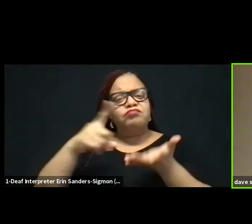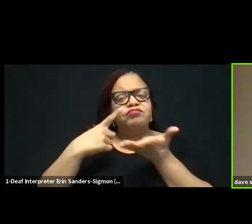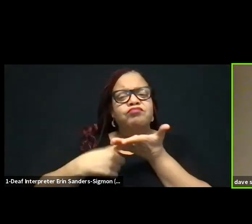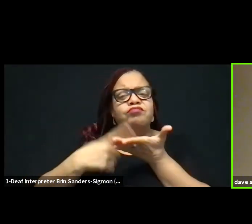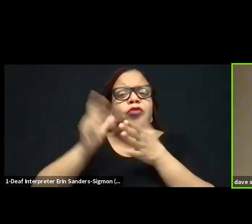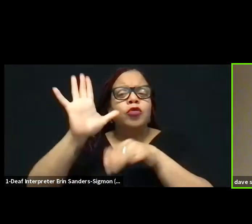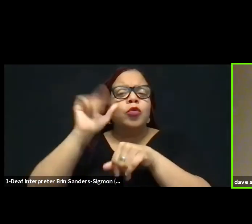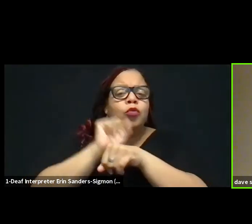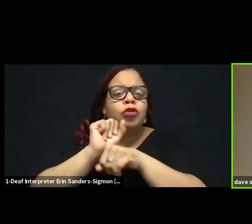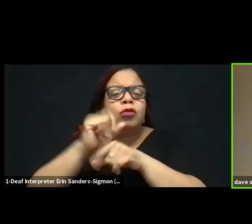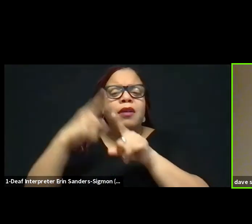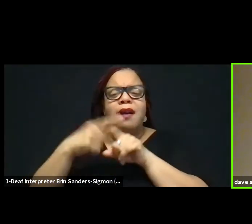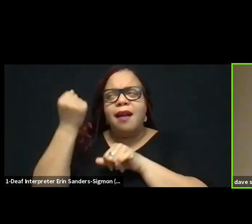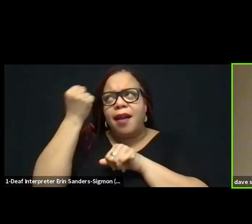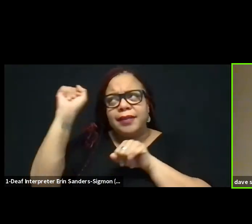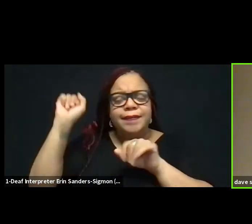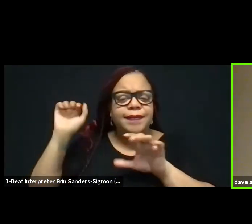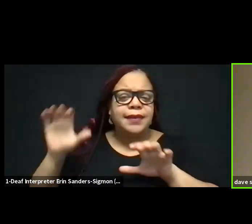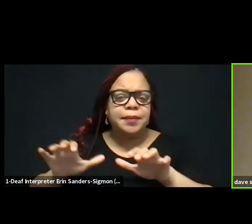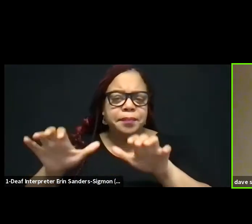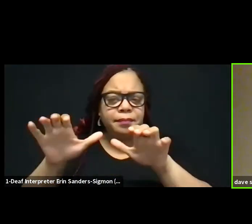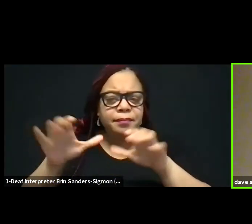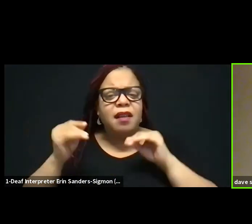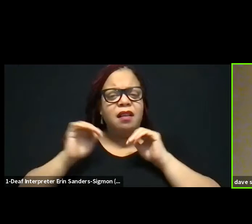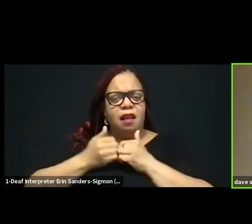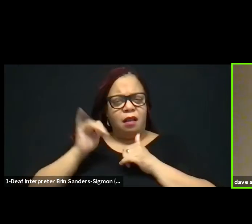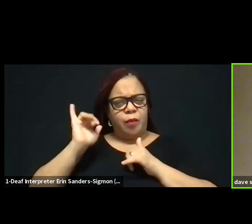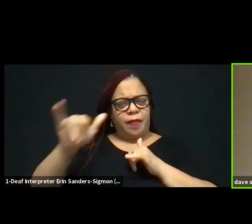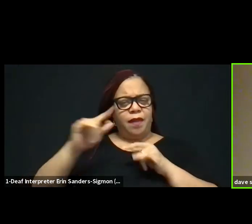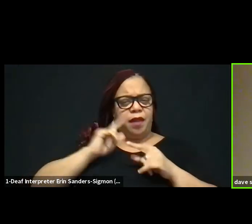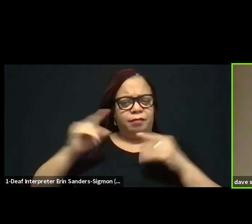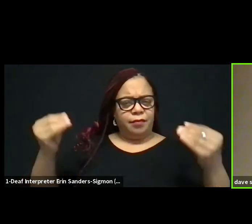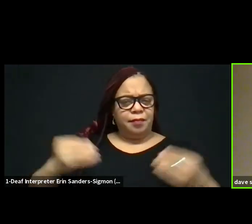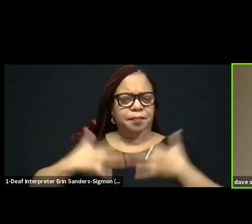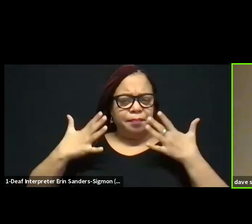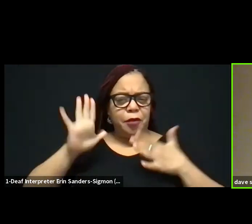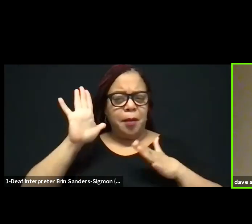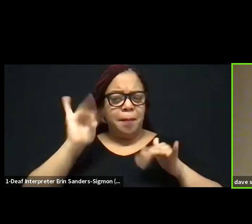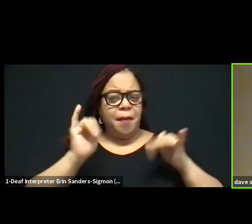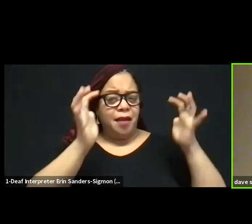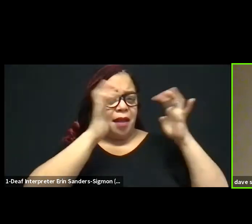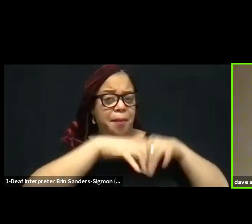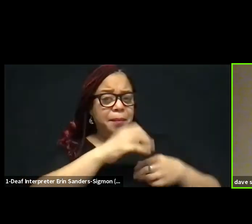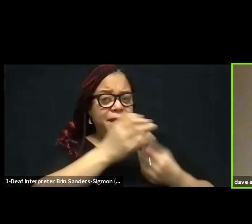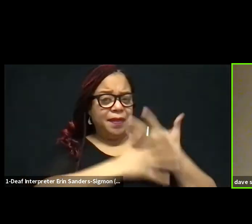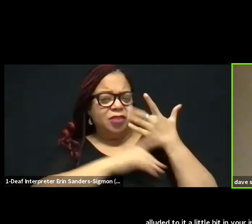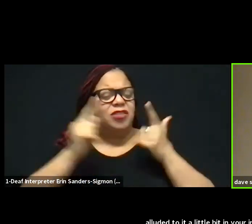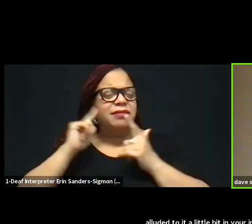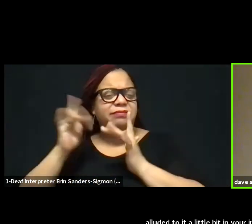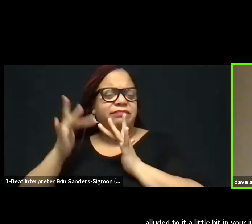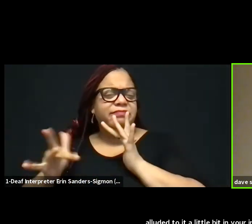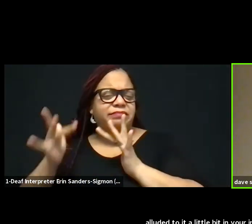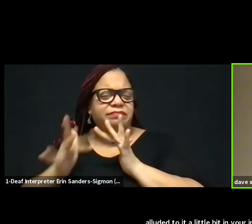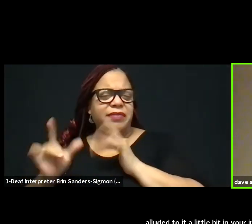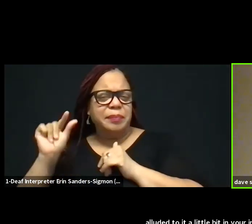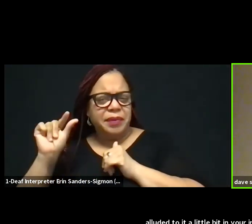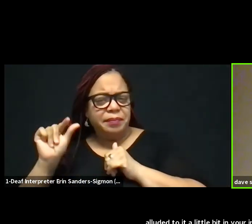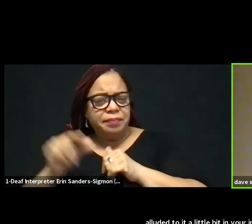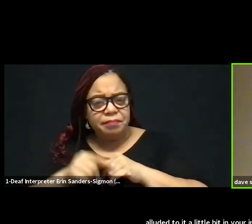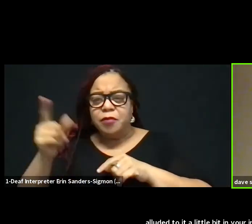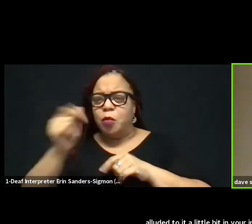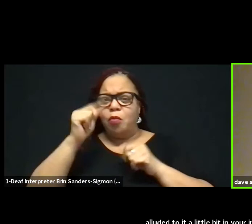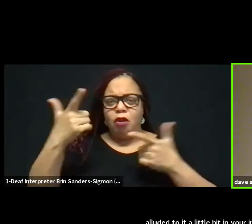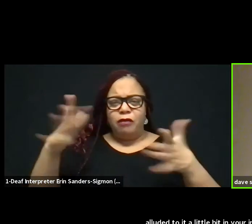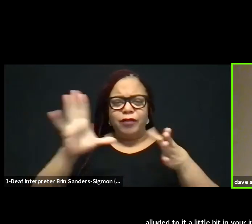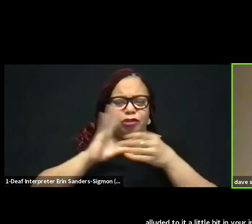alluded to it a little bit in your introductions, but if you all can go specifically into your work in activism and then